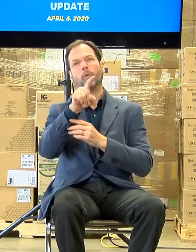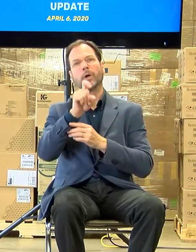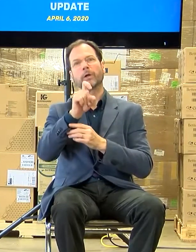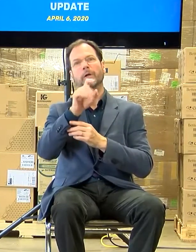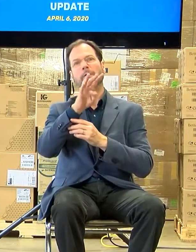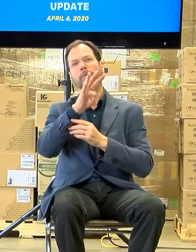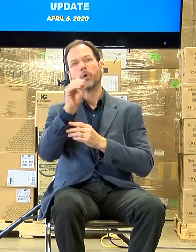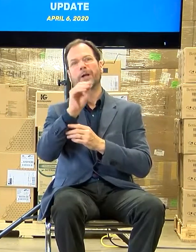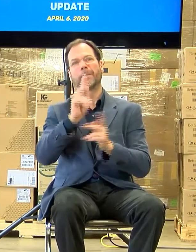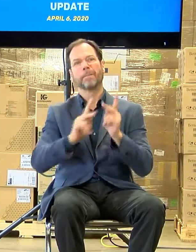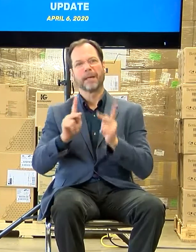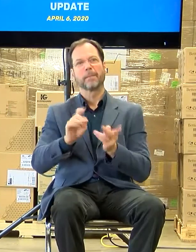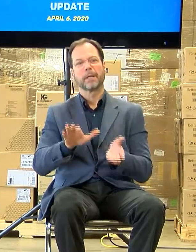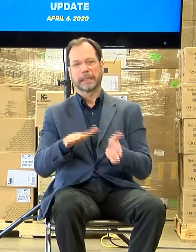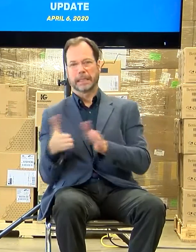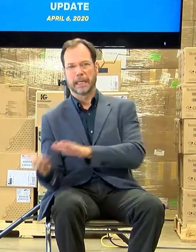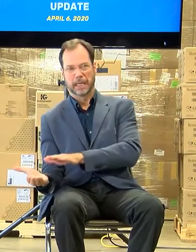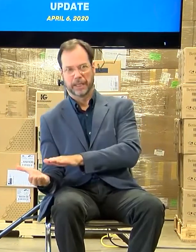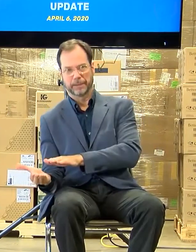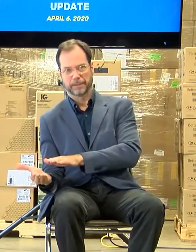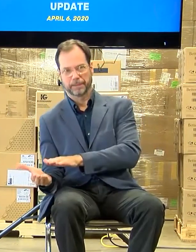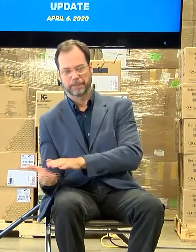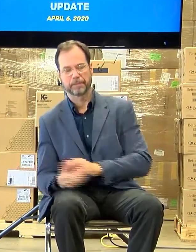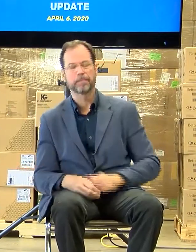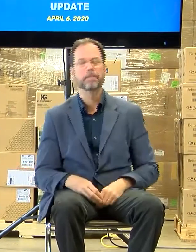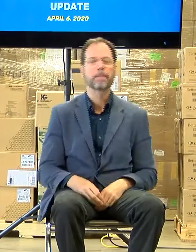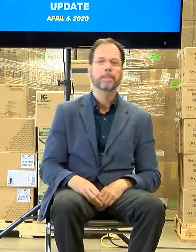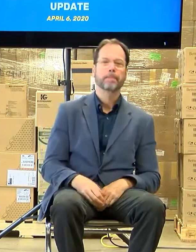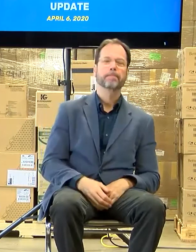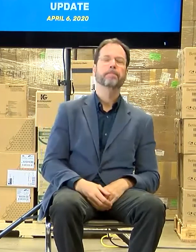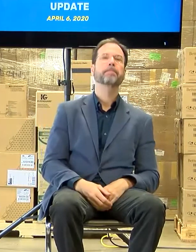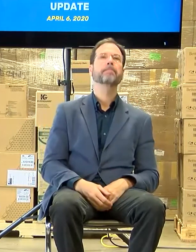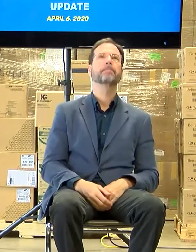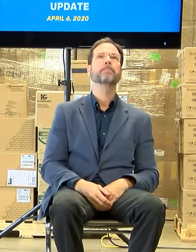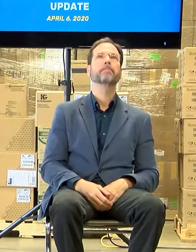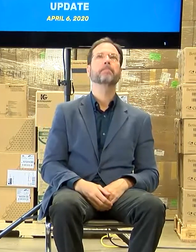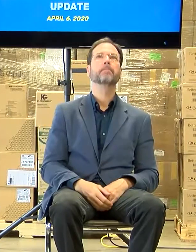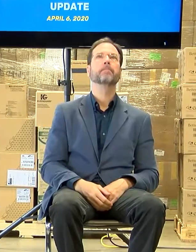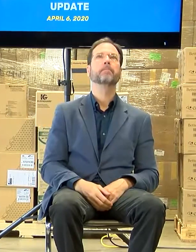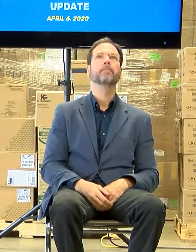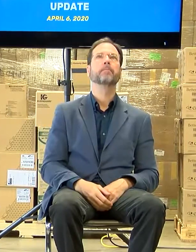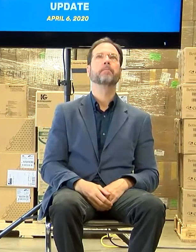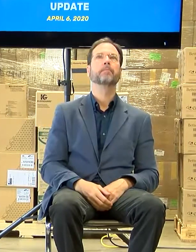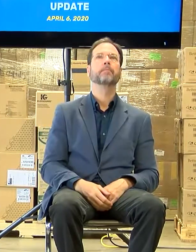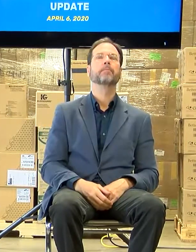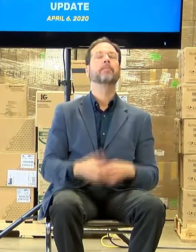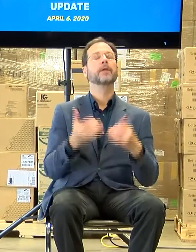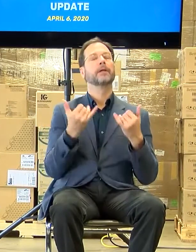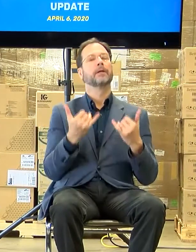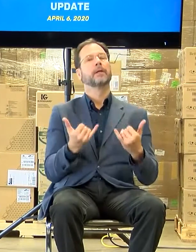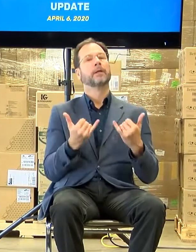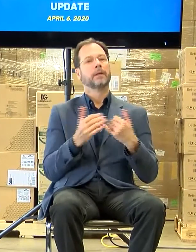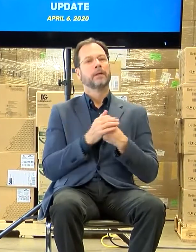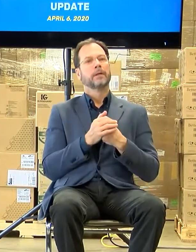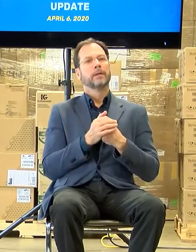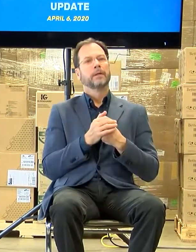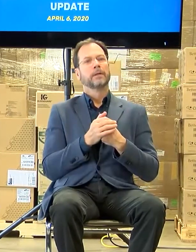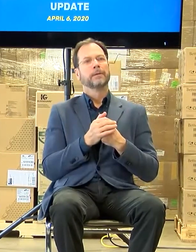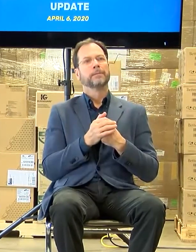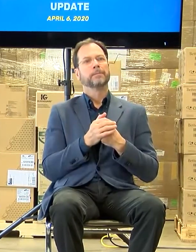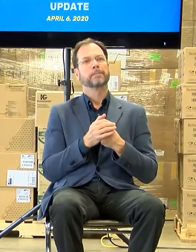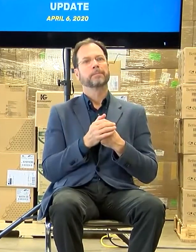140 fatalities. Now, one thing that people also need to